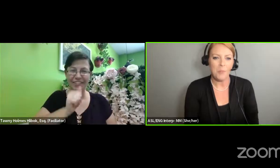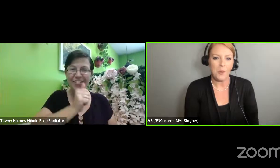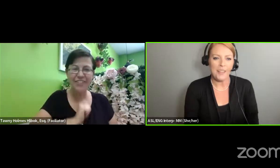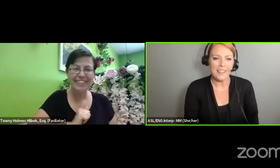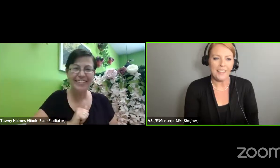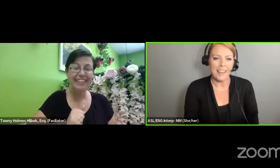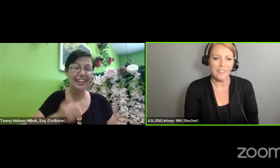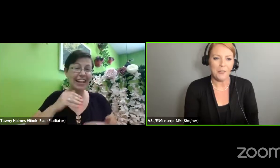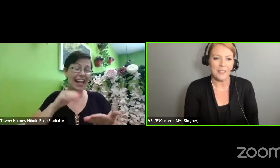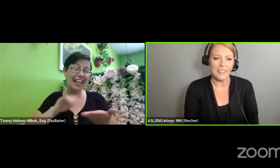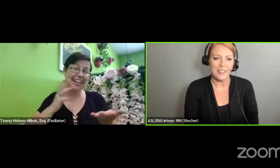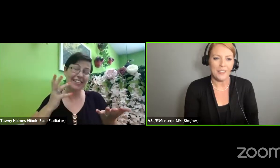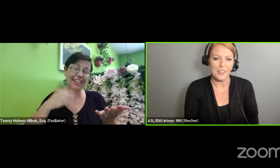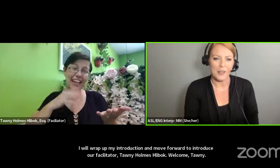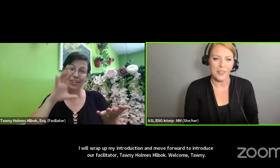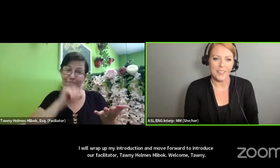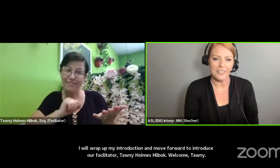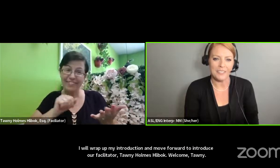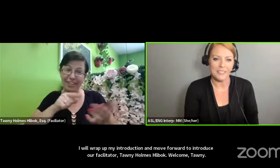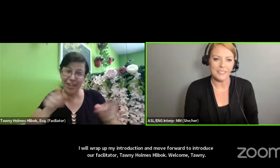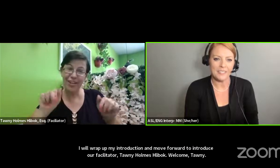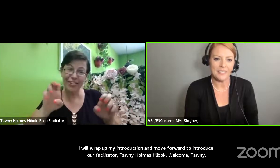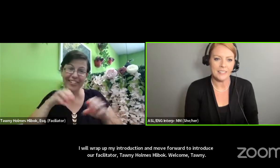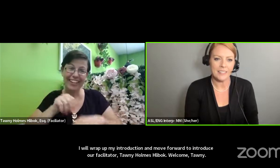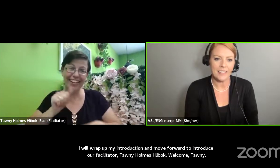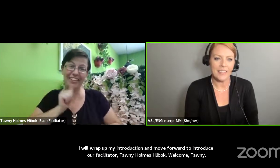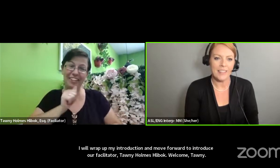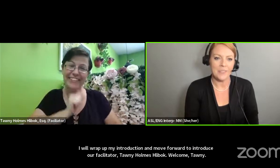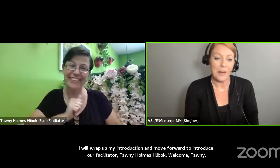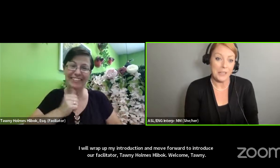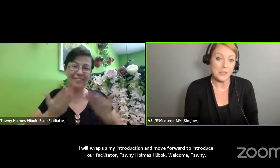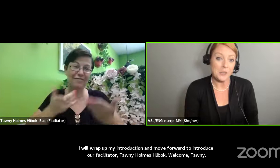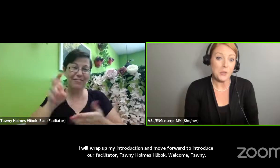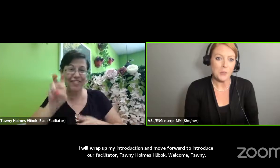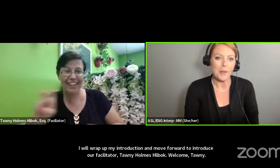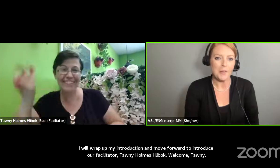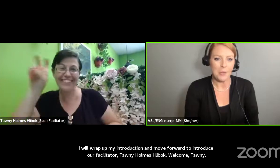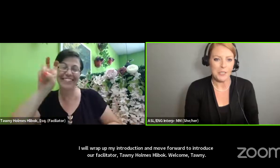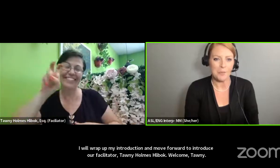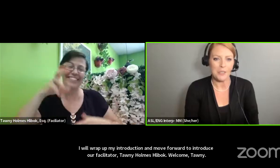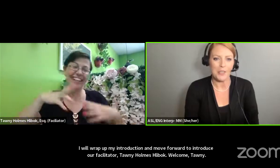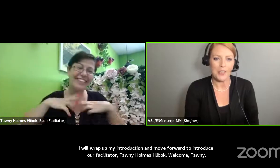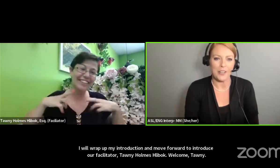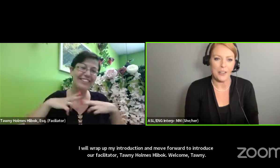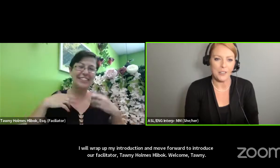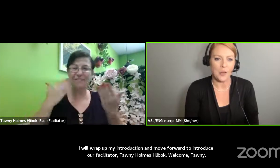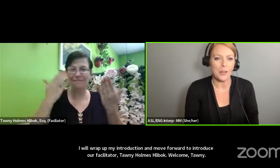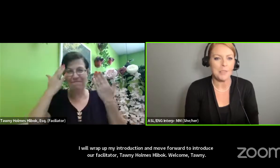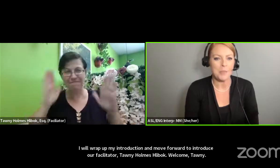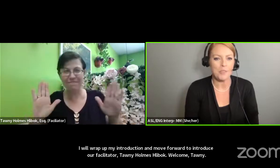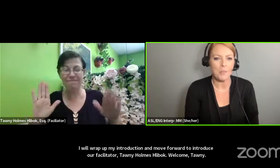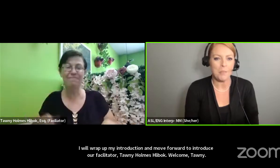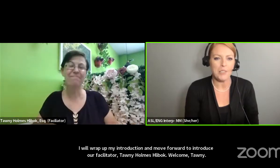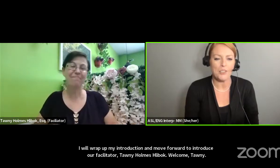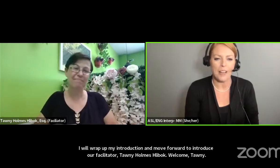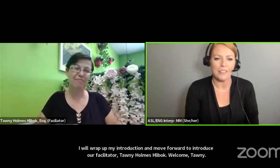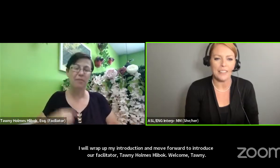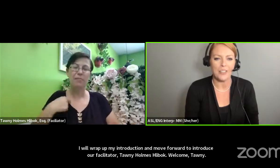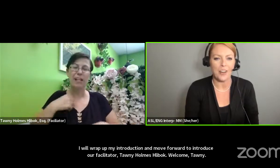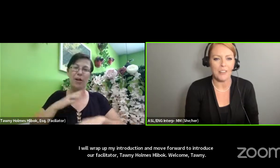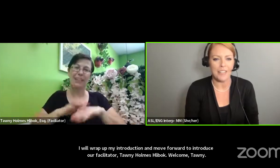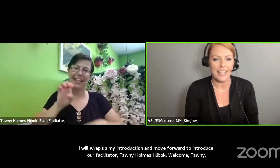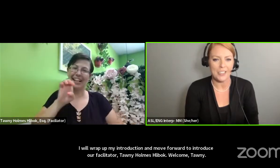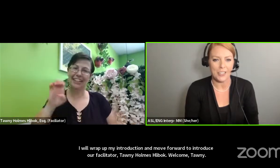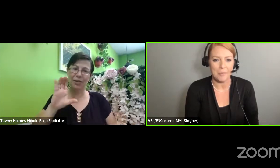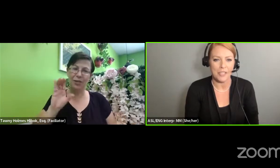Well, good morning, everyone in Arizona. Well, I assume participants are here in Arizona, but some of you might be